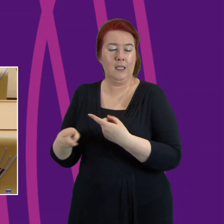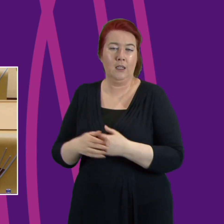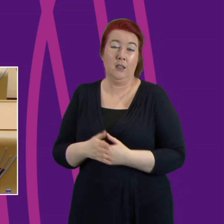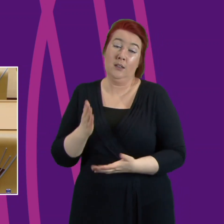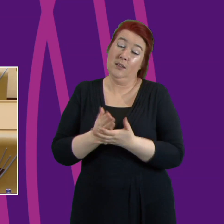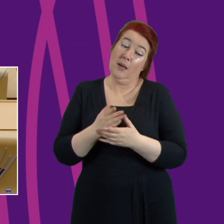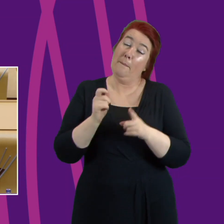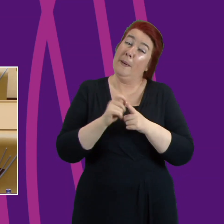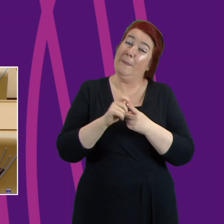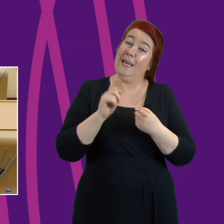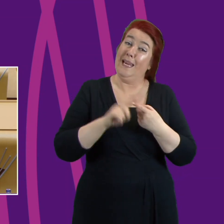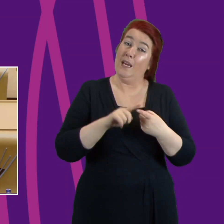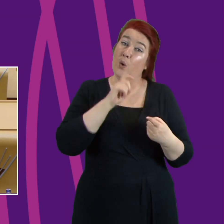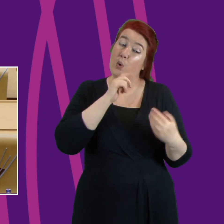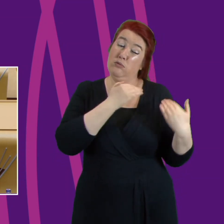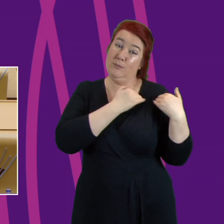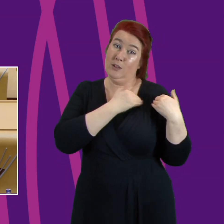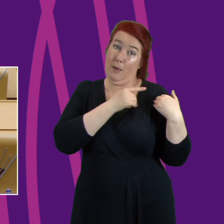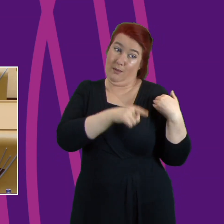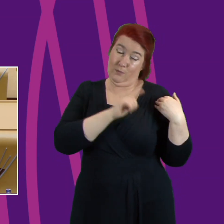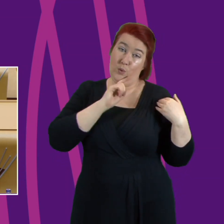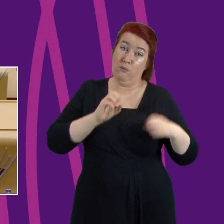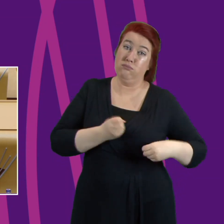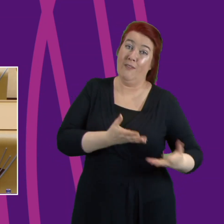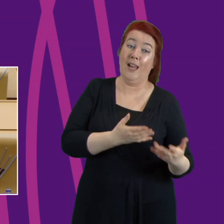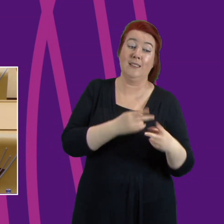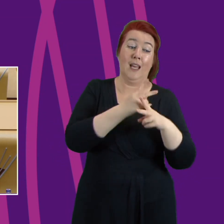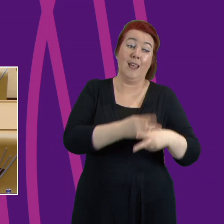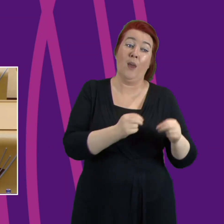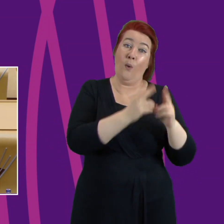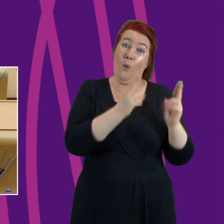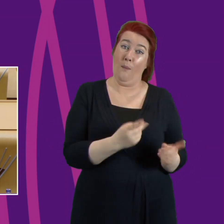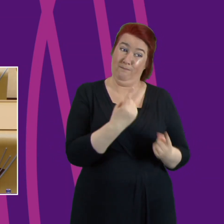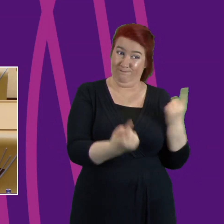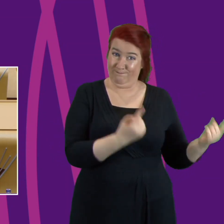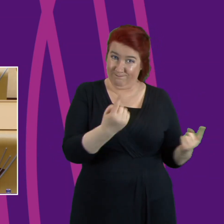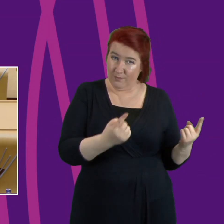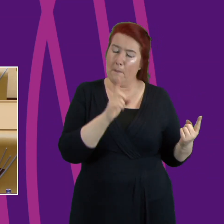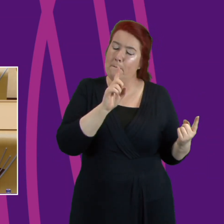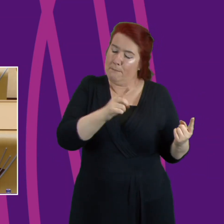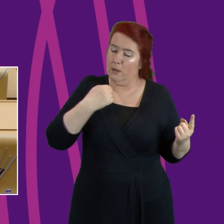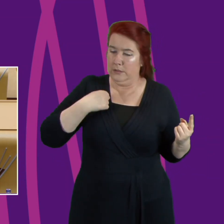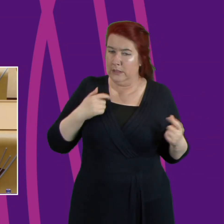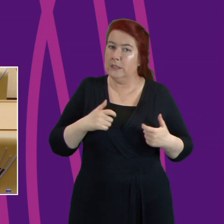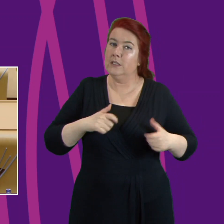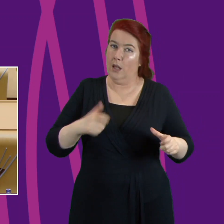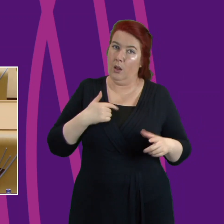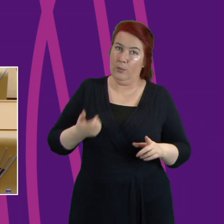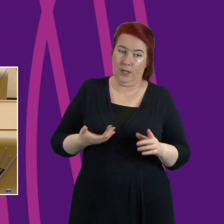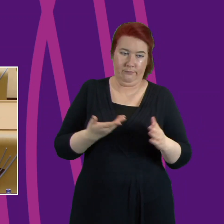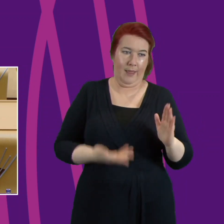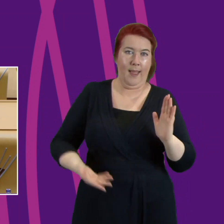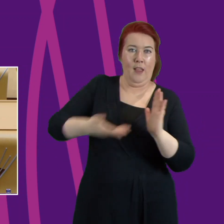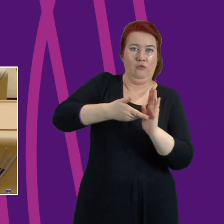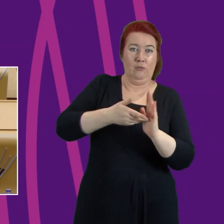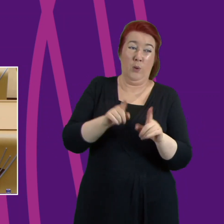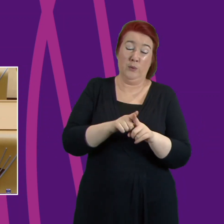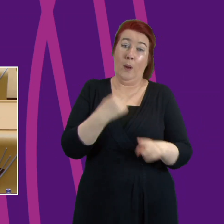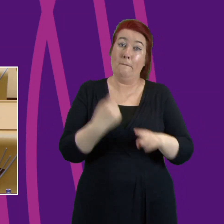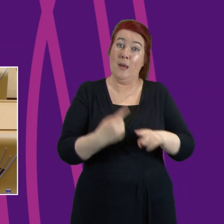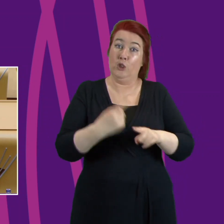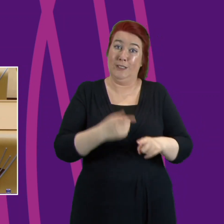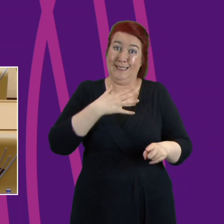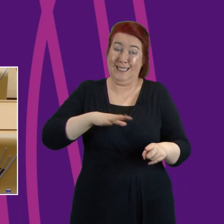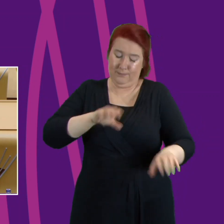of care home providers in both the private and the public sector, we will continue to provide both top-up and emergency